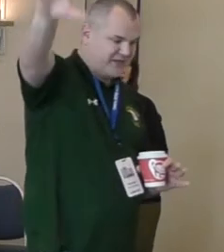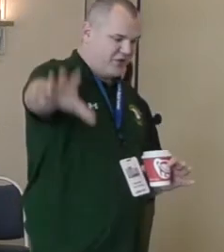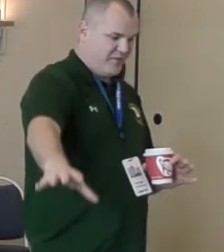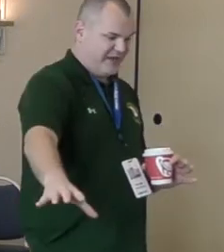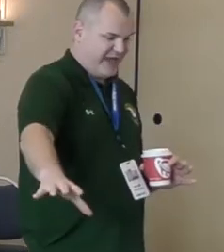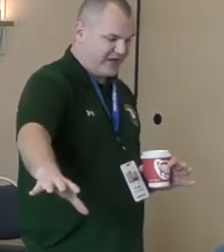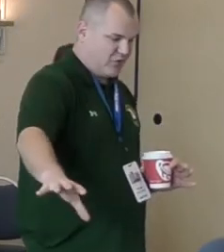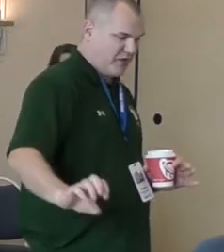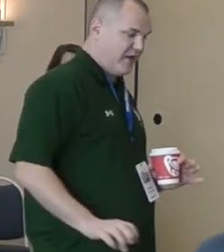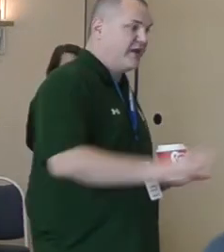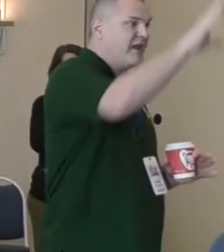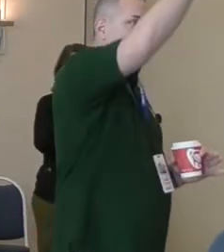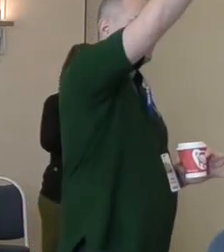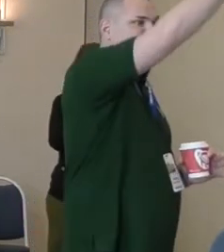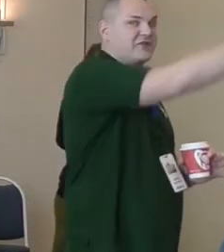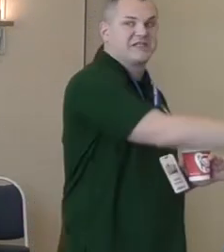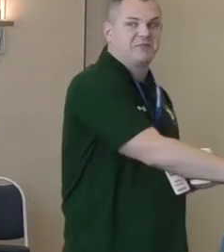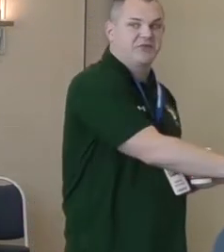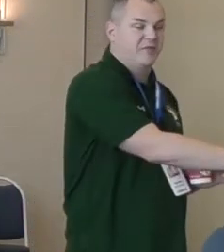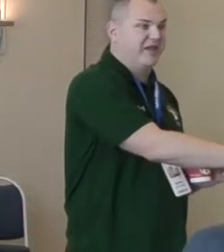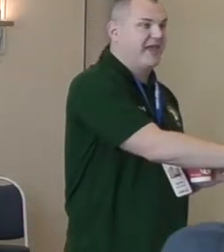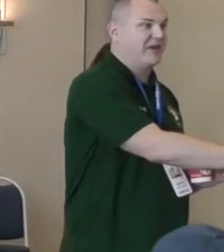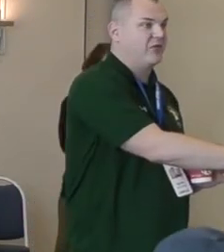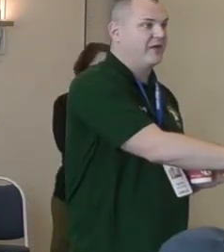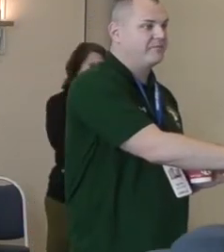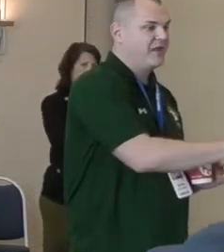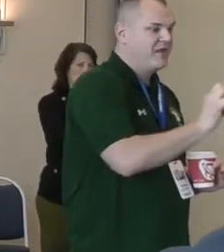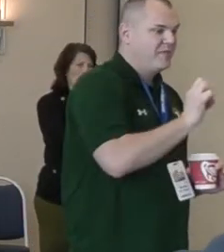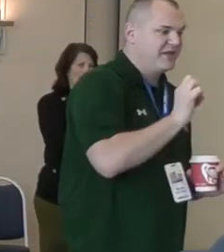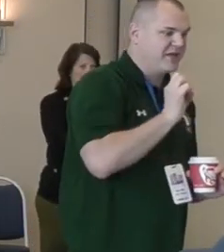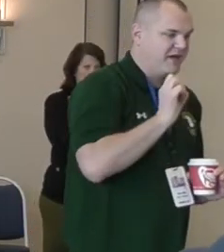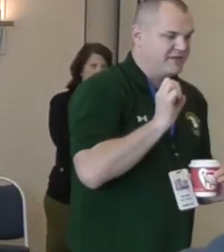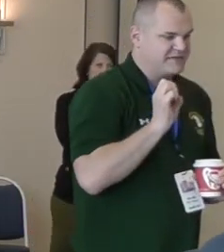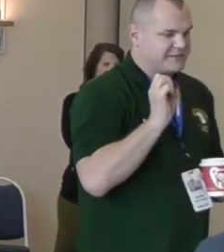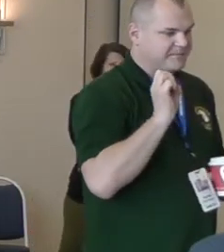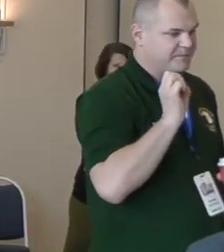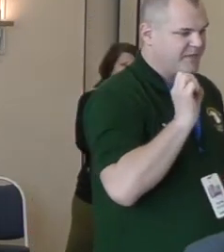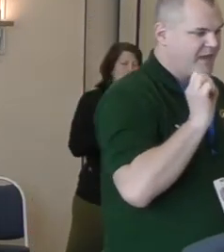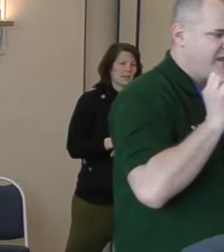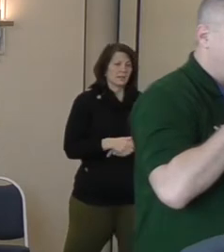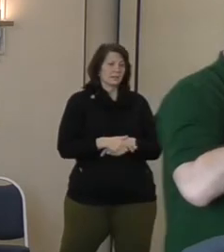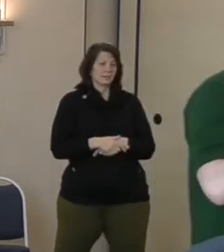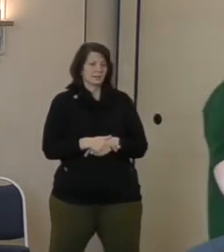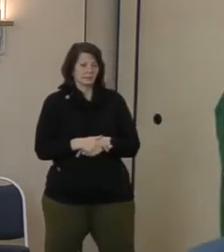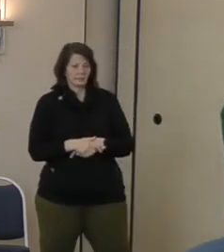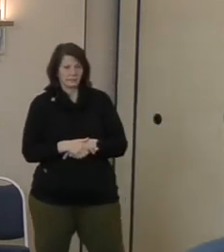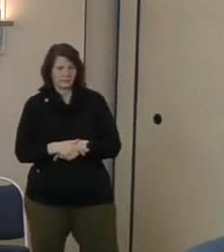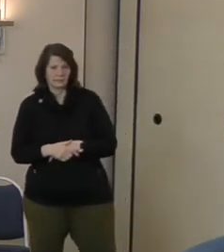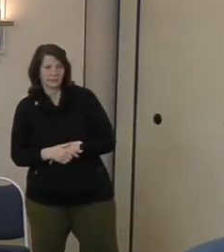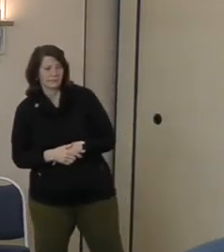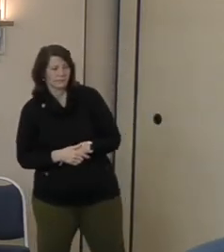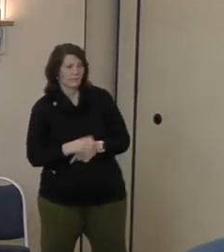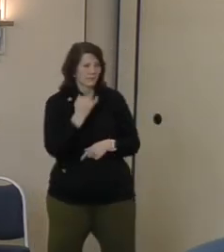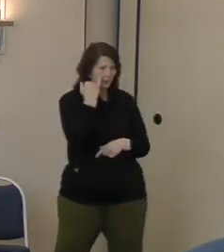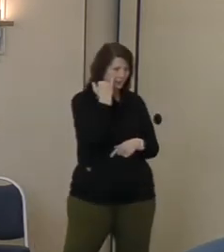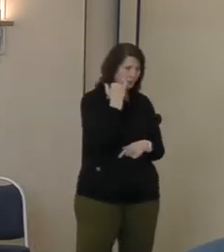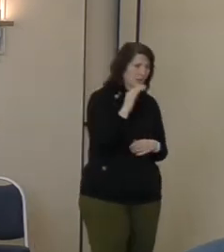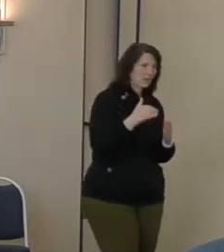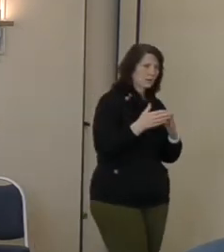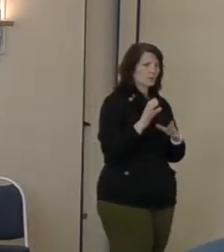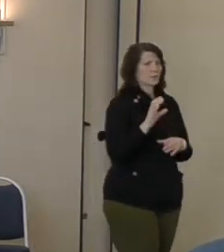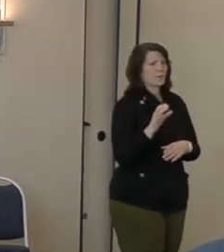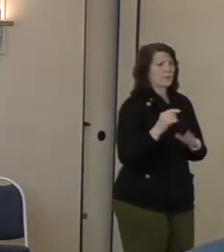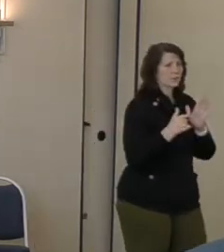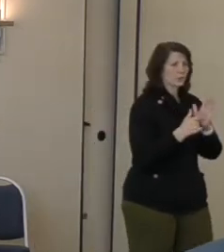our wicked domain category, right? Now it's in our simple domain category. Because if all they're doing is showing the defense